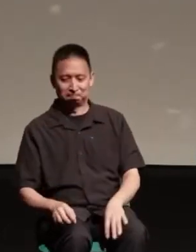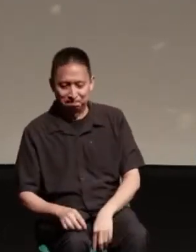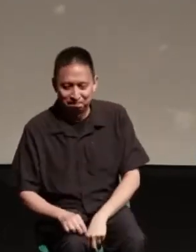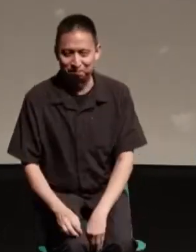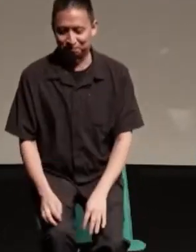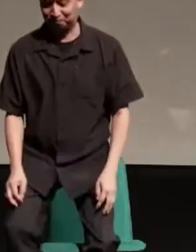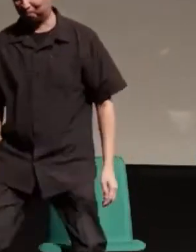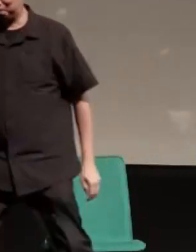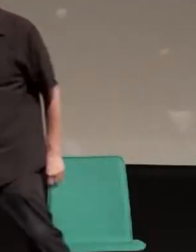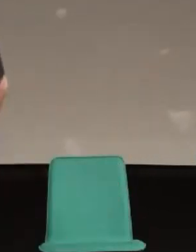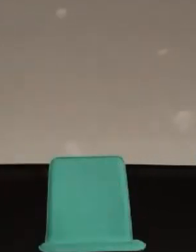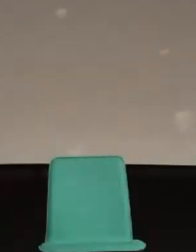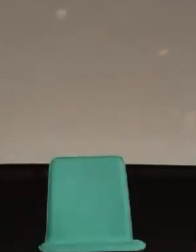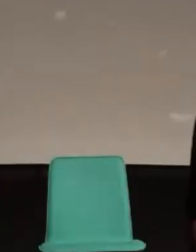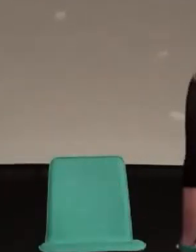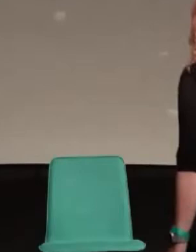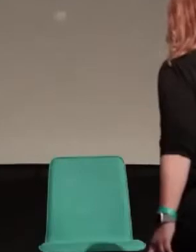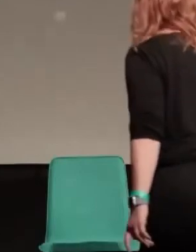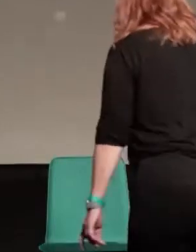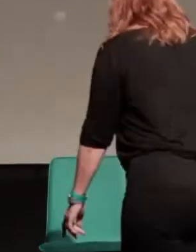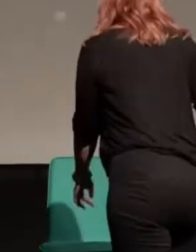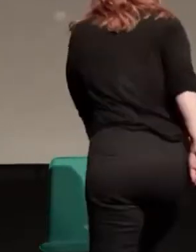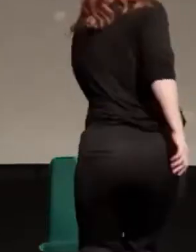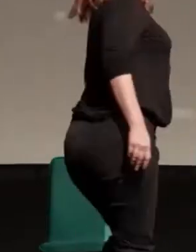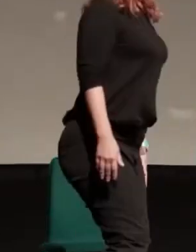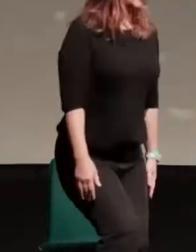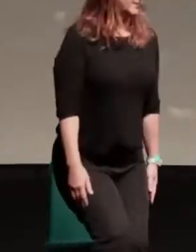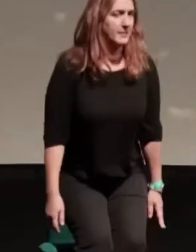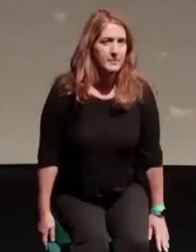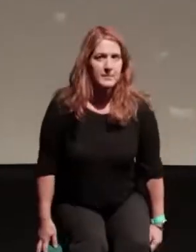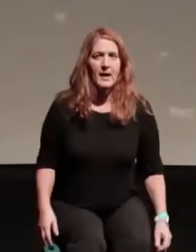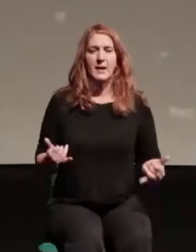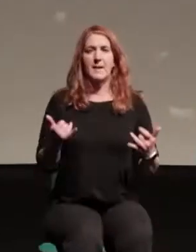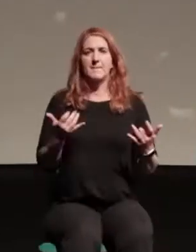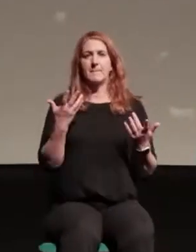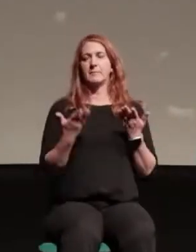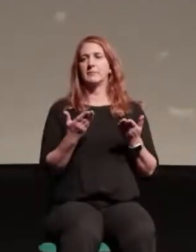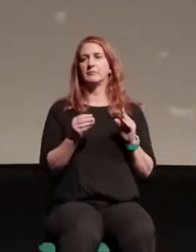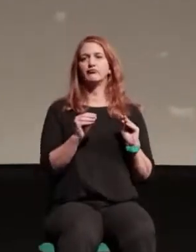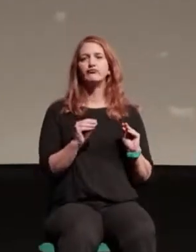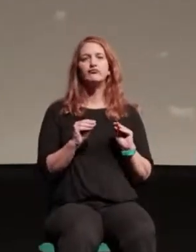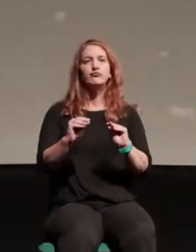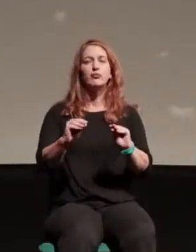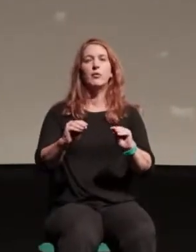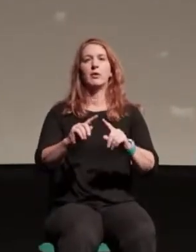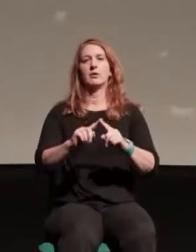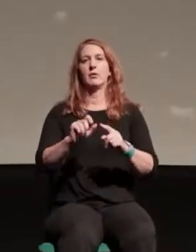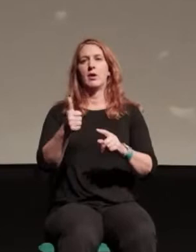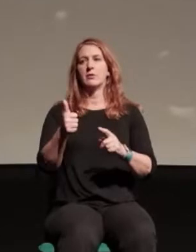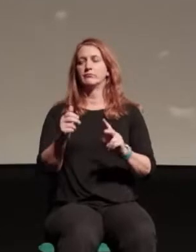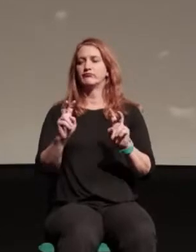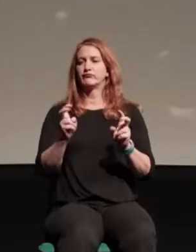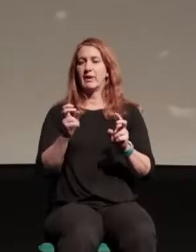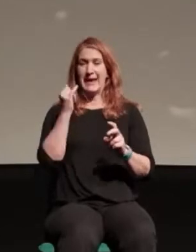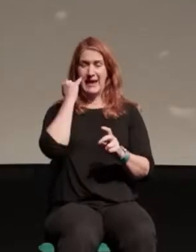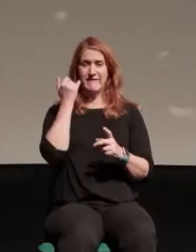Maybe we could and just move on a little bit into thinking about if